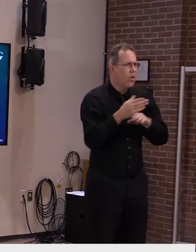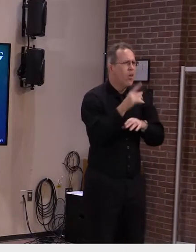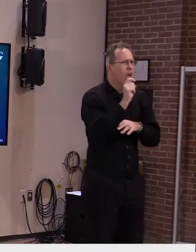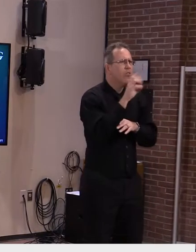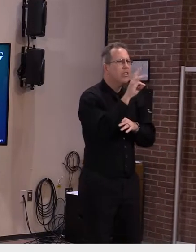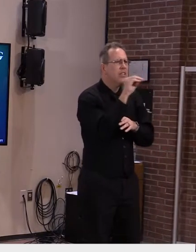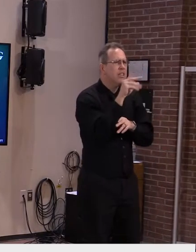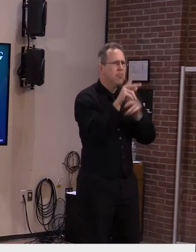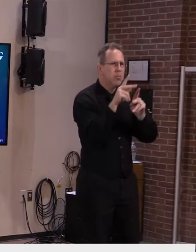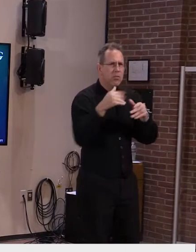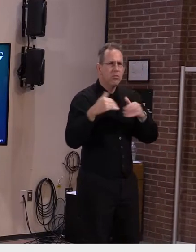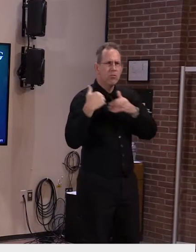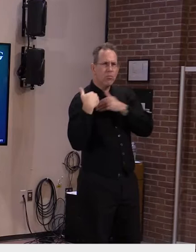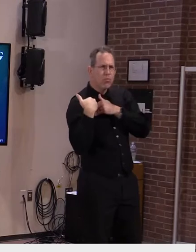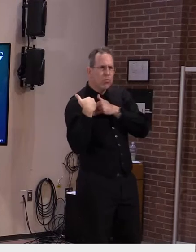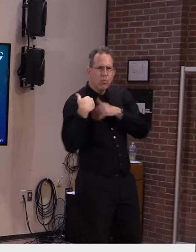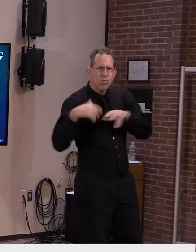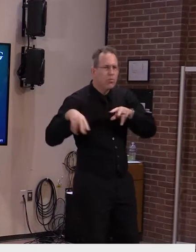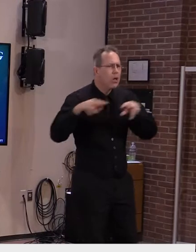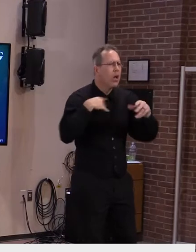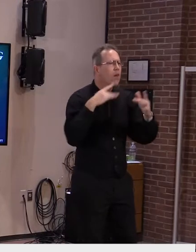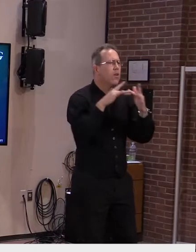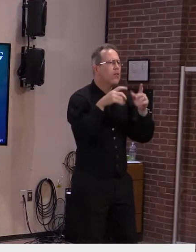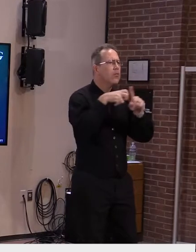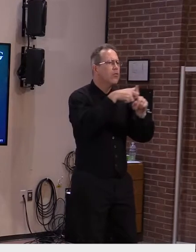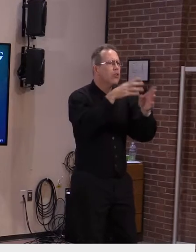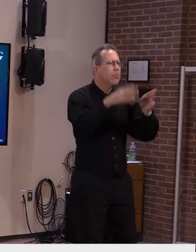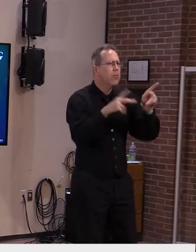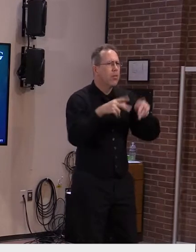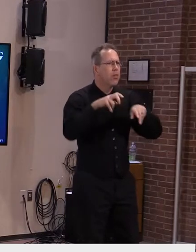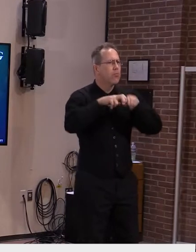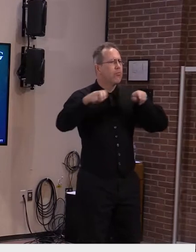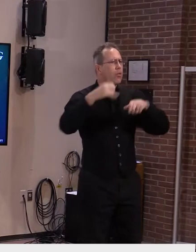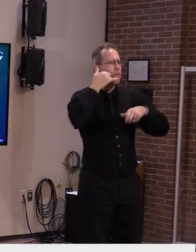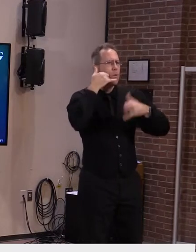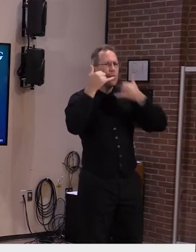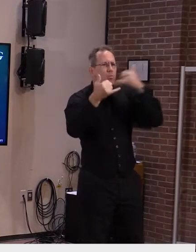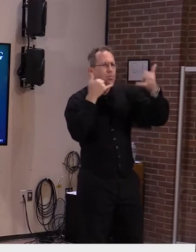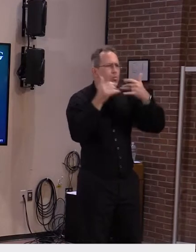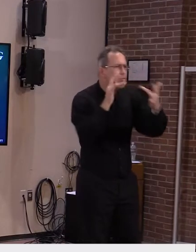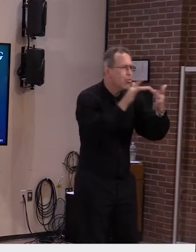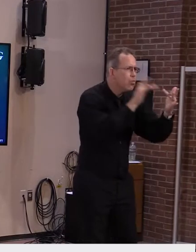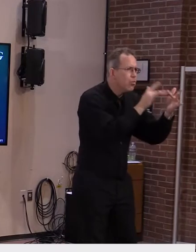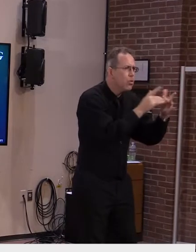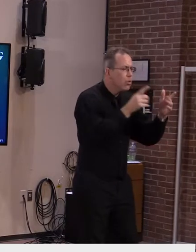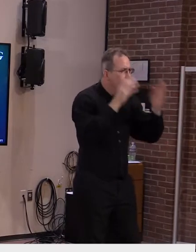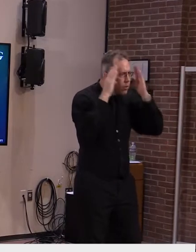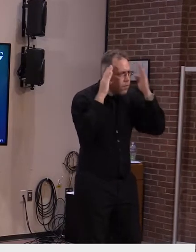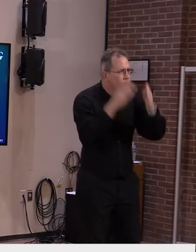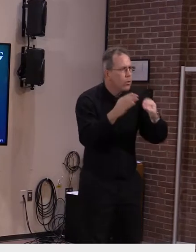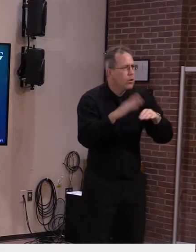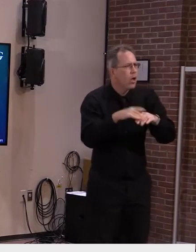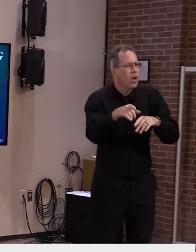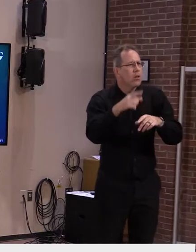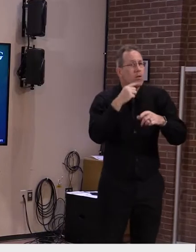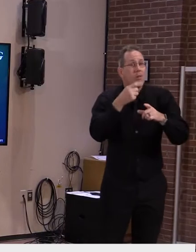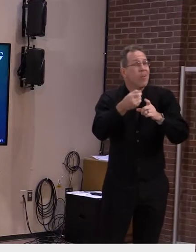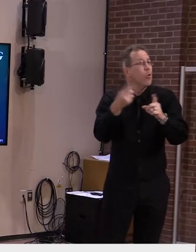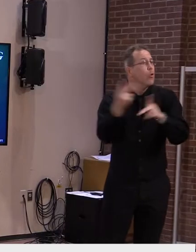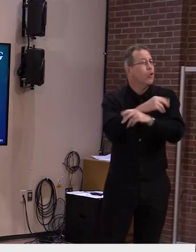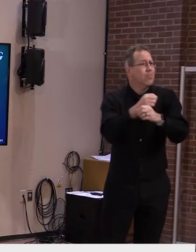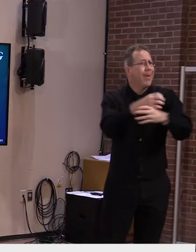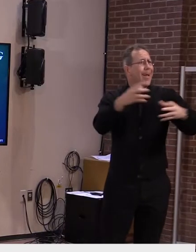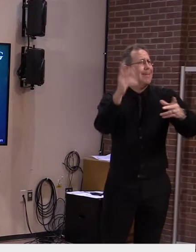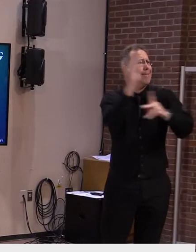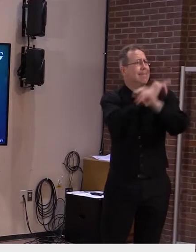their efforts will be prioritized with outbreaks and vulnerable populations. Please remember, if you have a